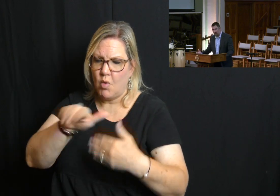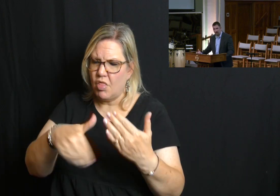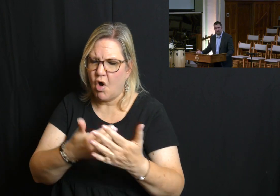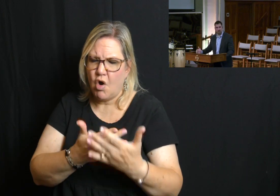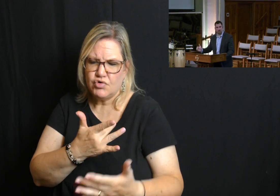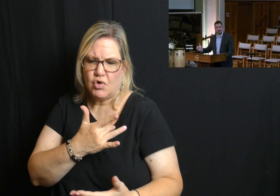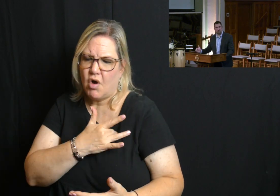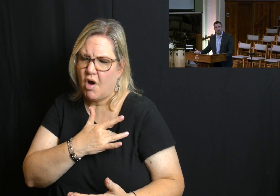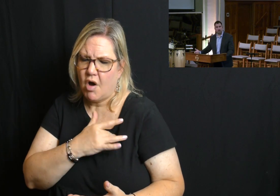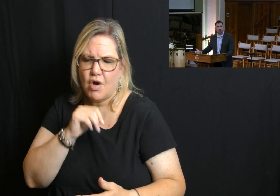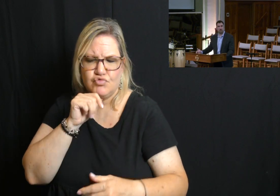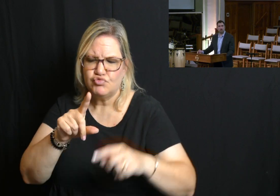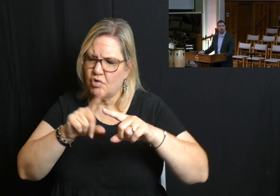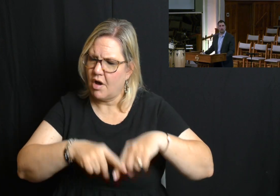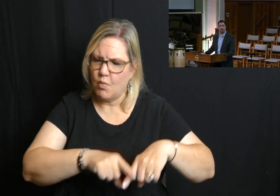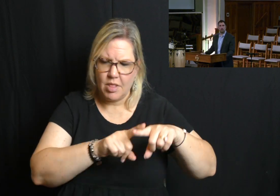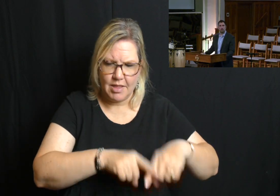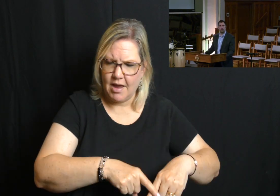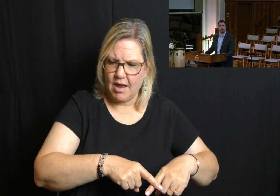your paths straight.